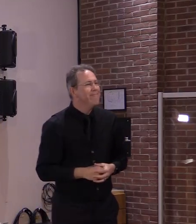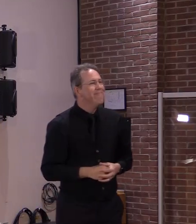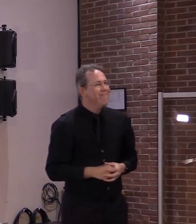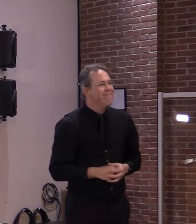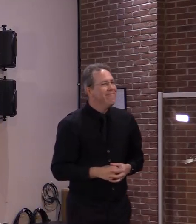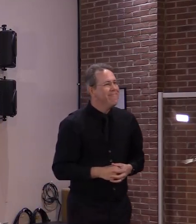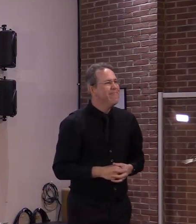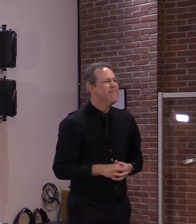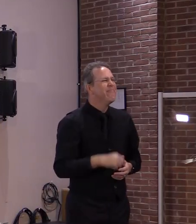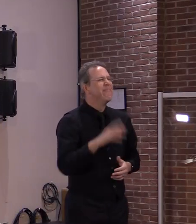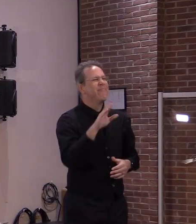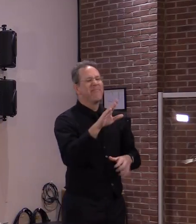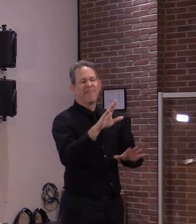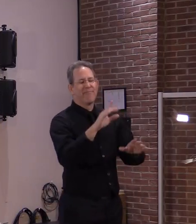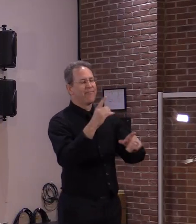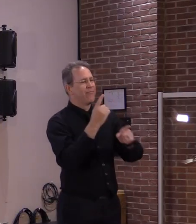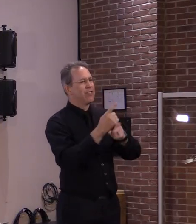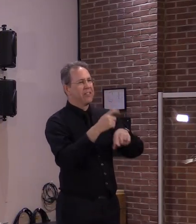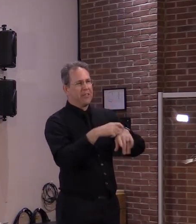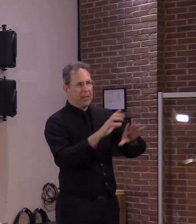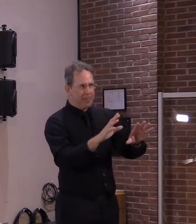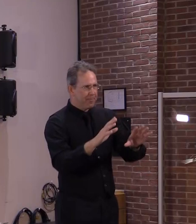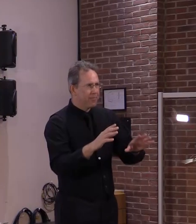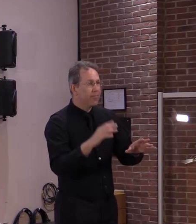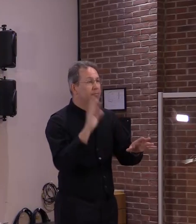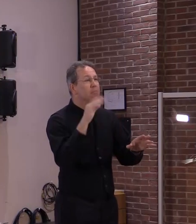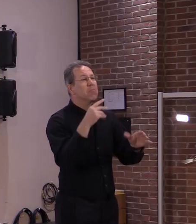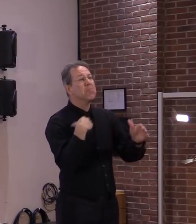we were actually making projections looking at